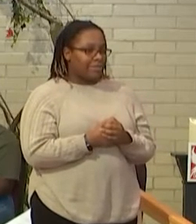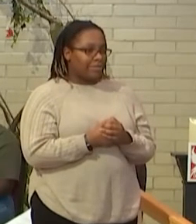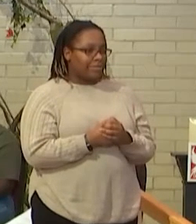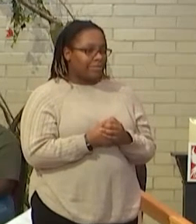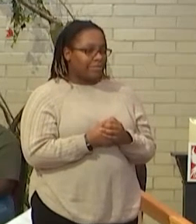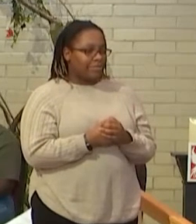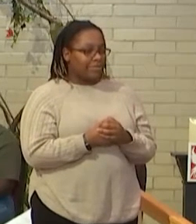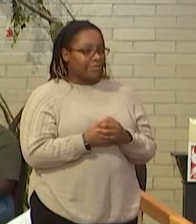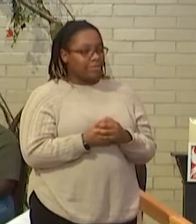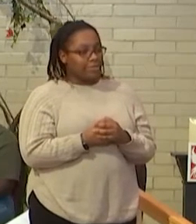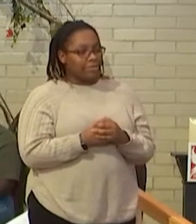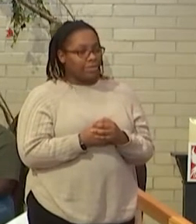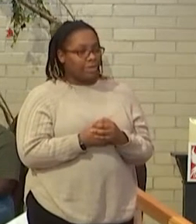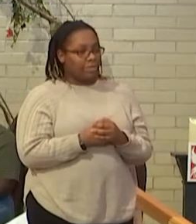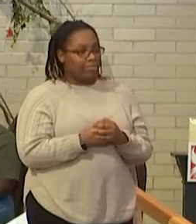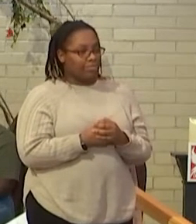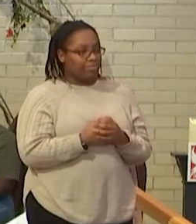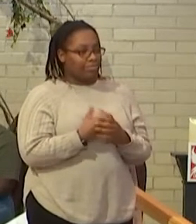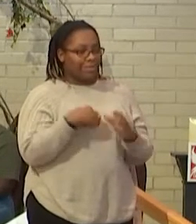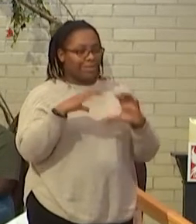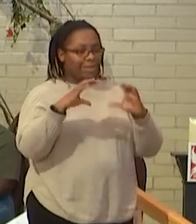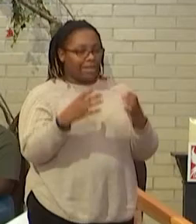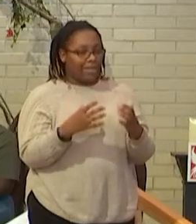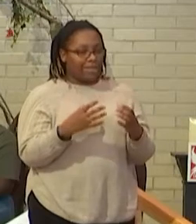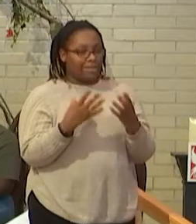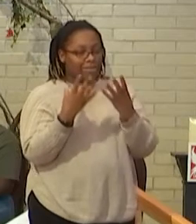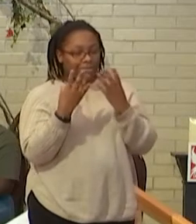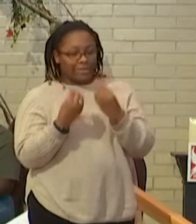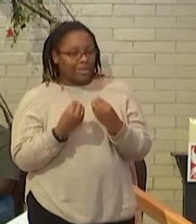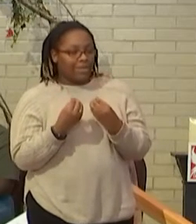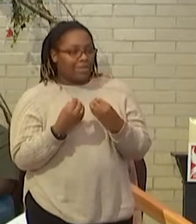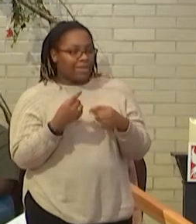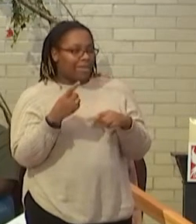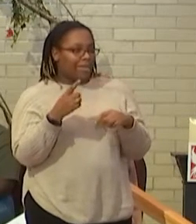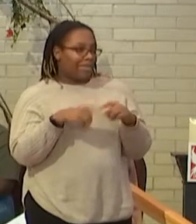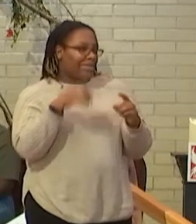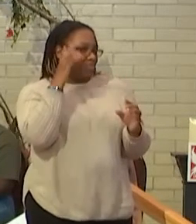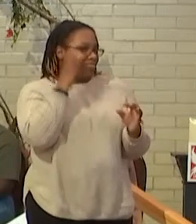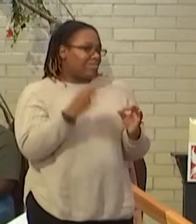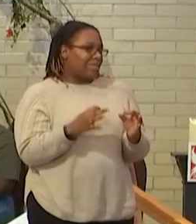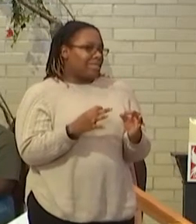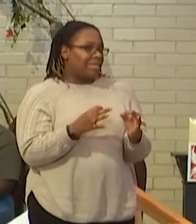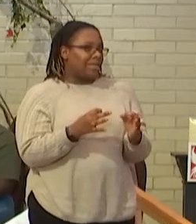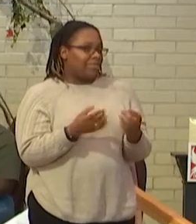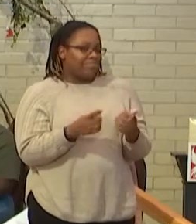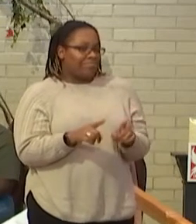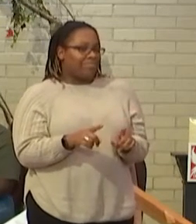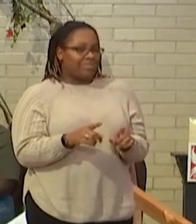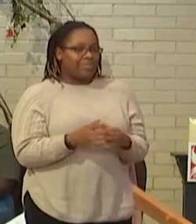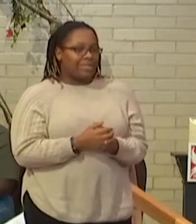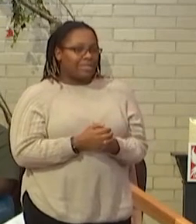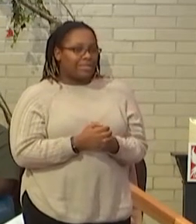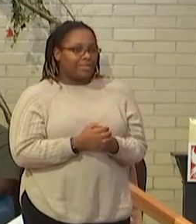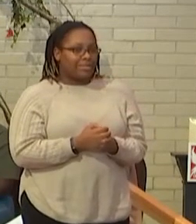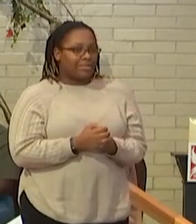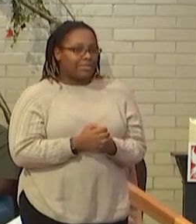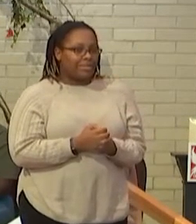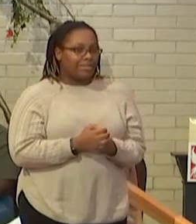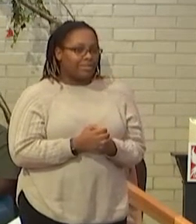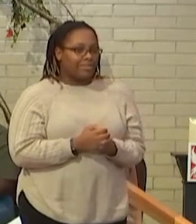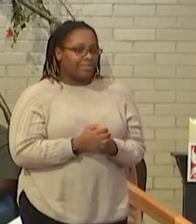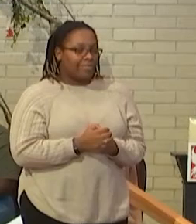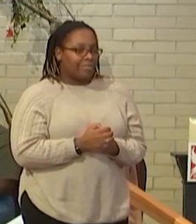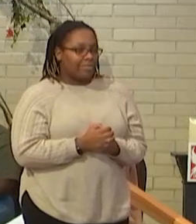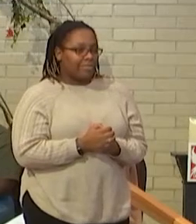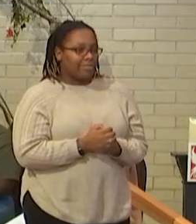desk, and I don't really get to choose those things. So I guess acting like, oh, it would be better to be able to sleep than to have insomnia is a